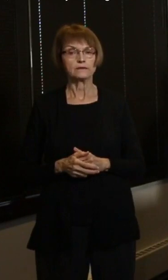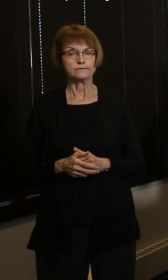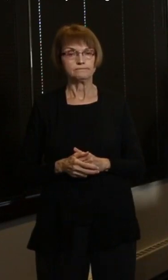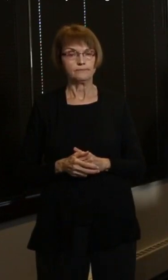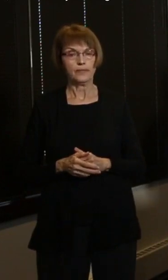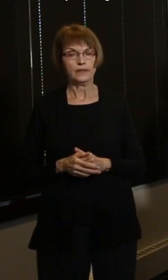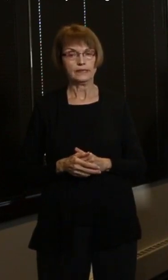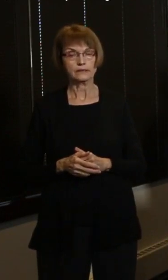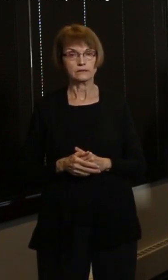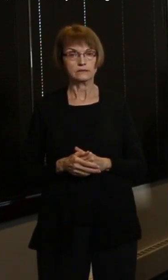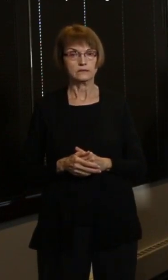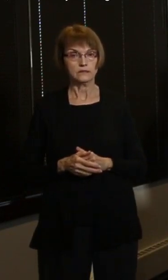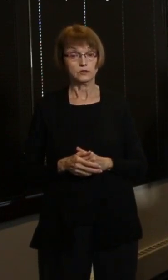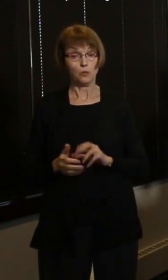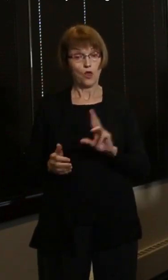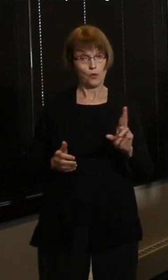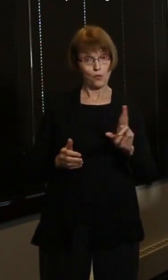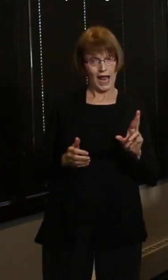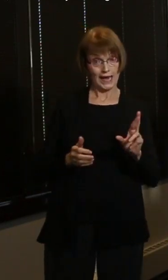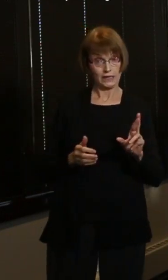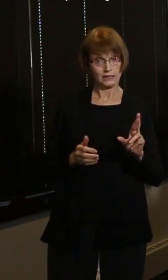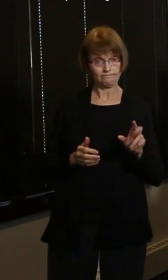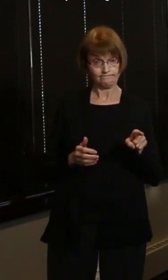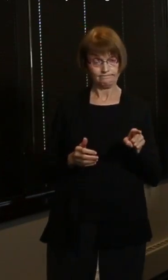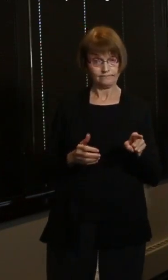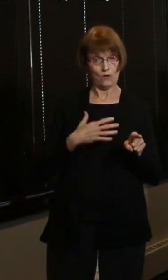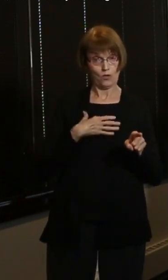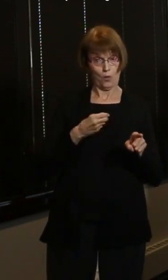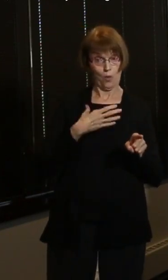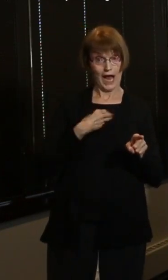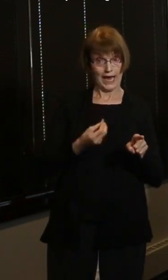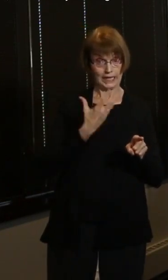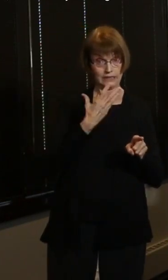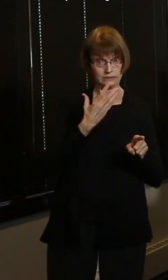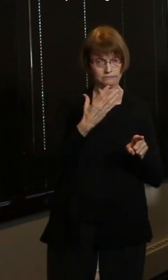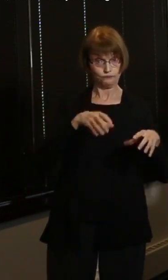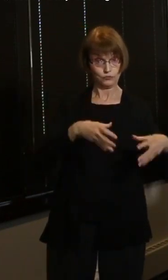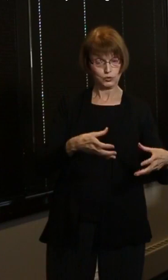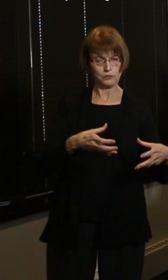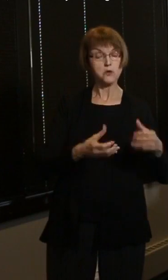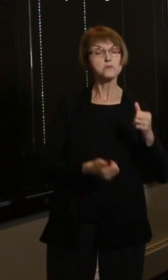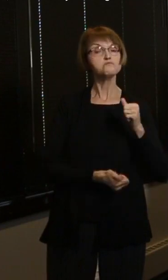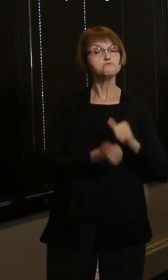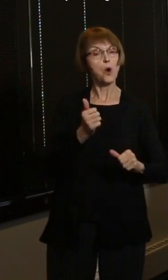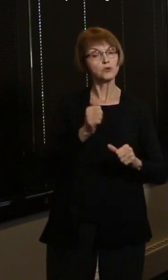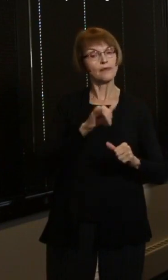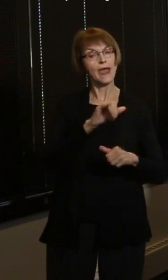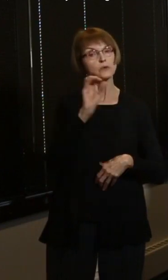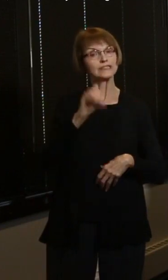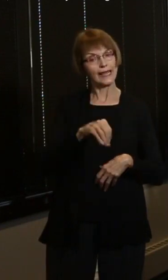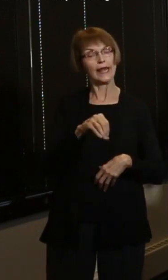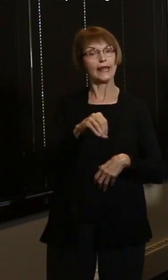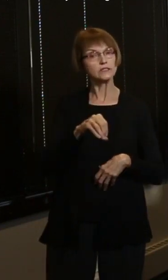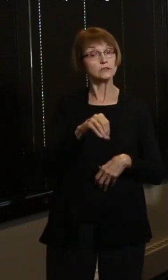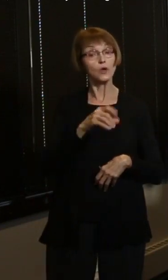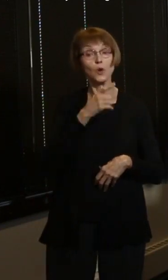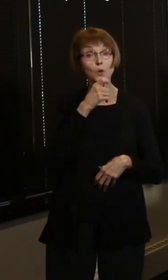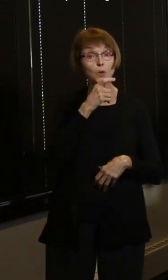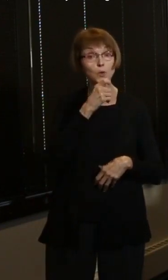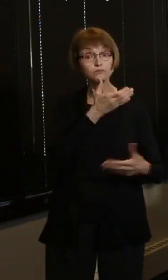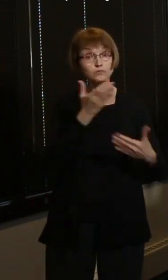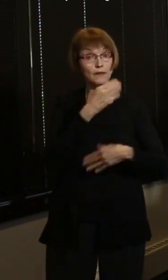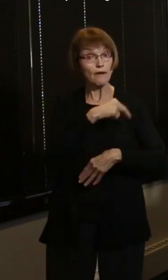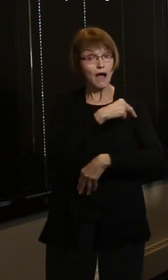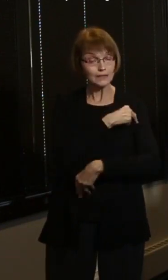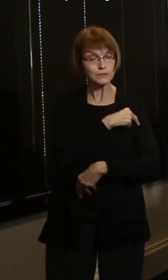Whereas on the right-hand side, which is the white cohort, you can see that most of that percentage is now being made up by that 40